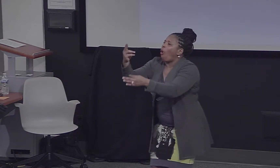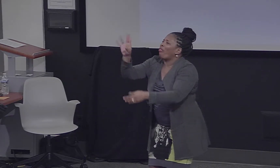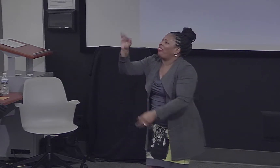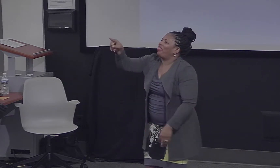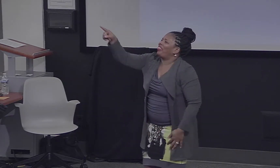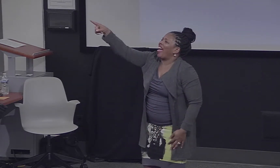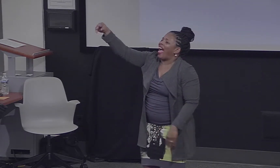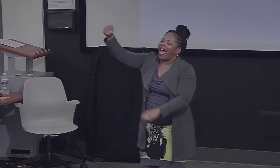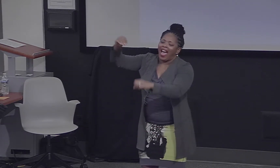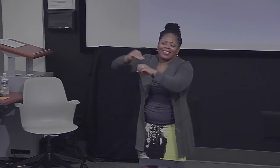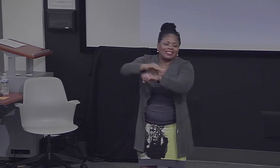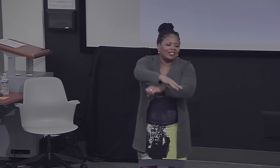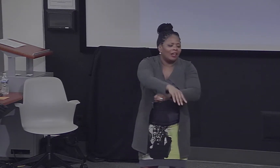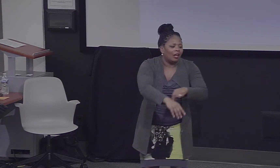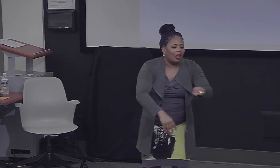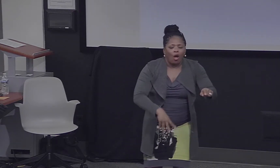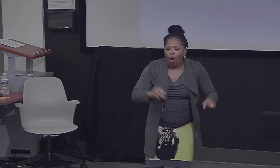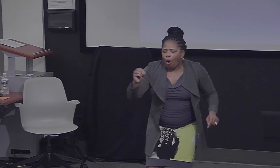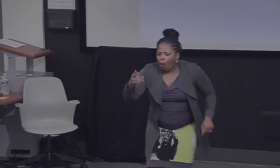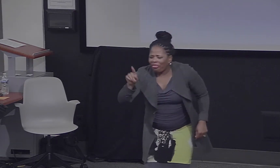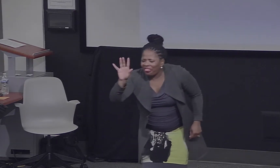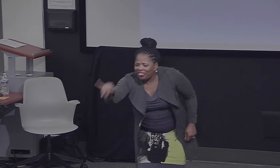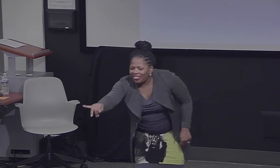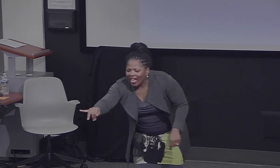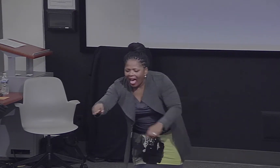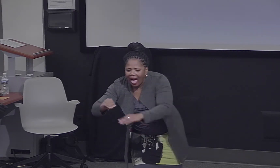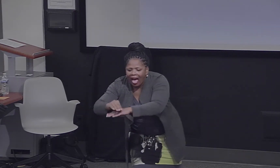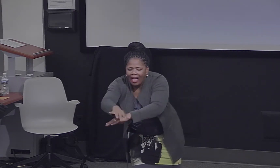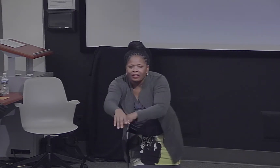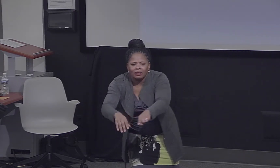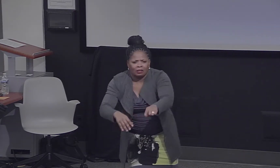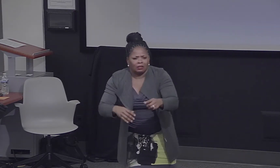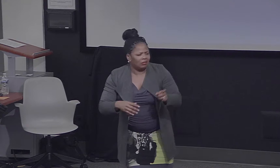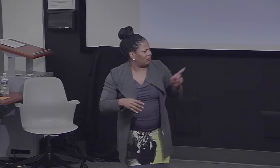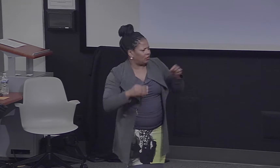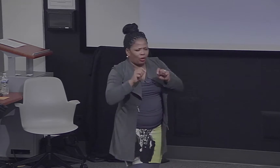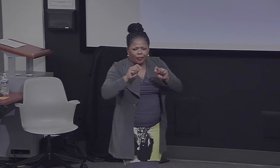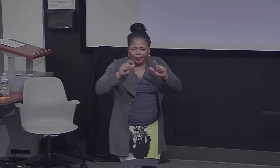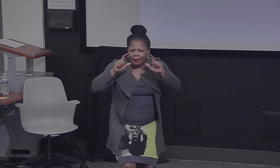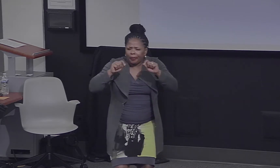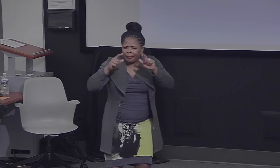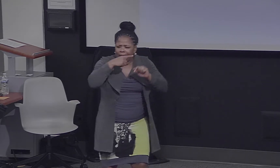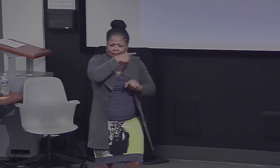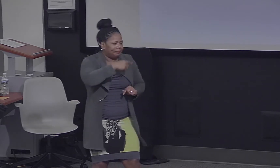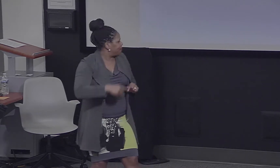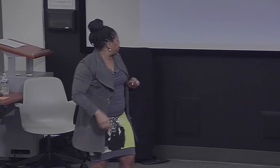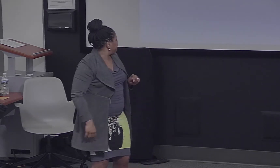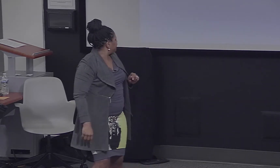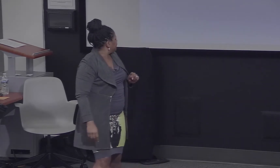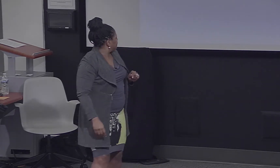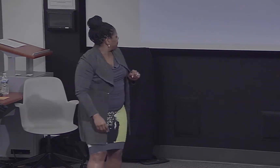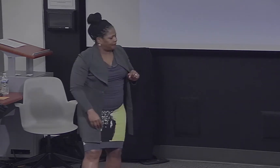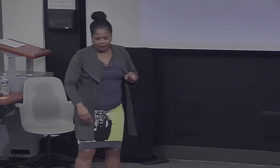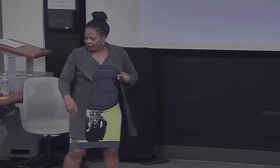how were those connections made? How did society have influences on the end